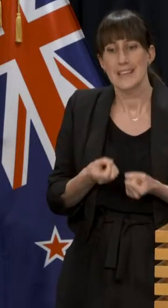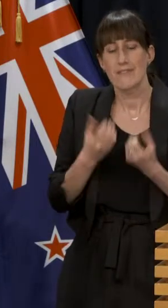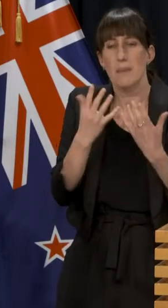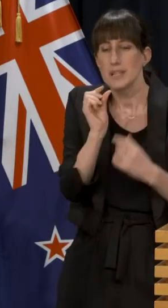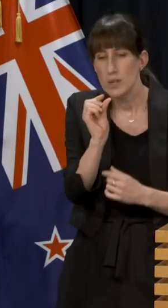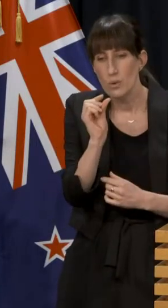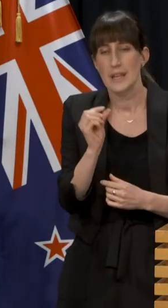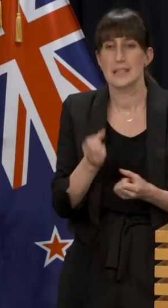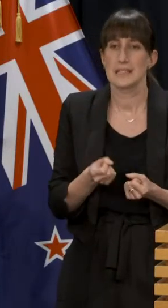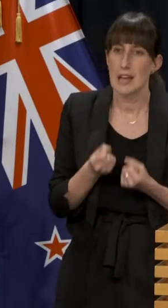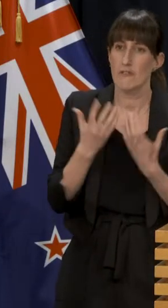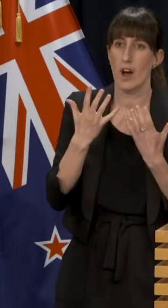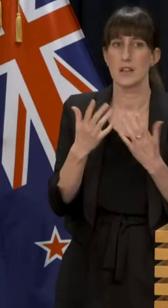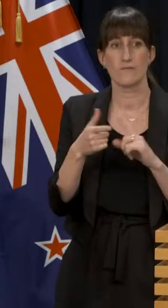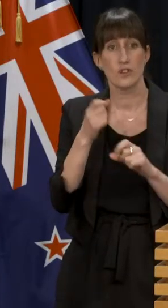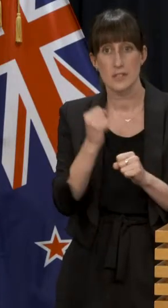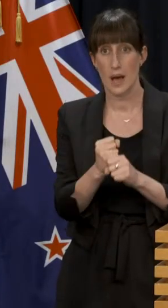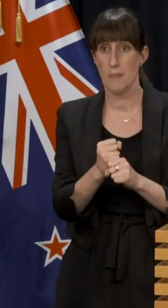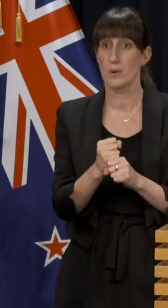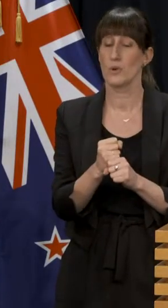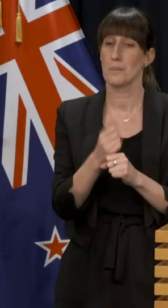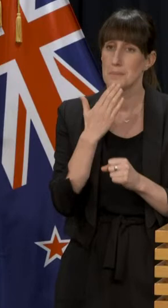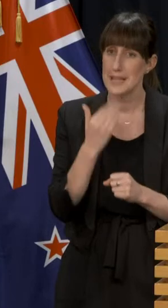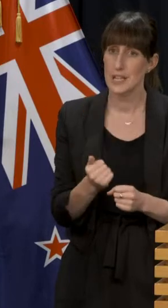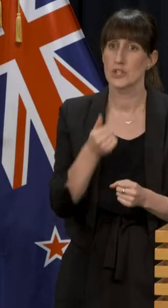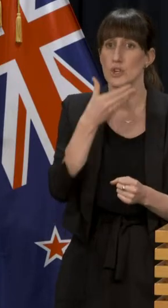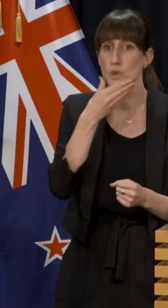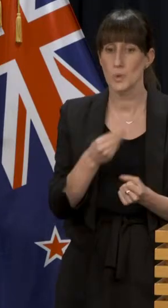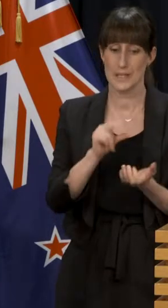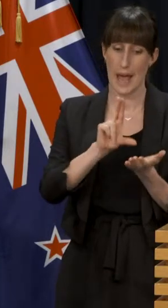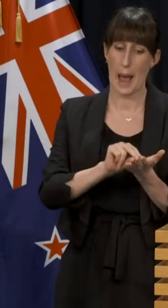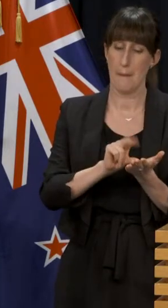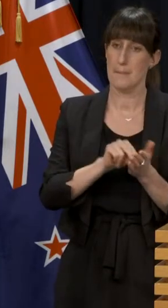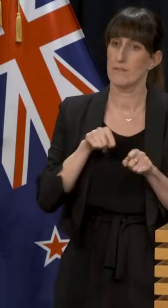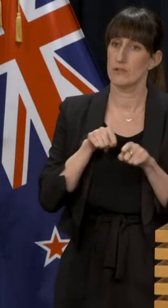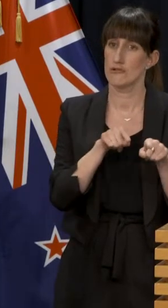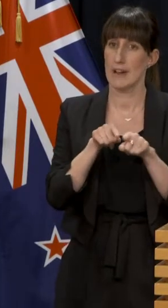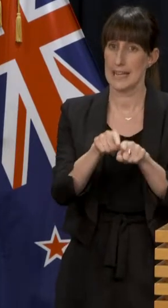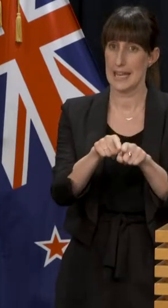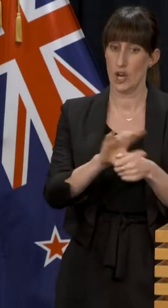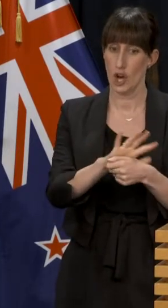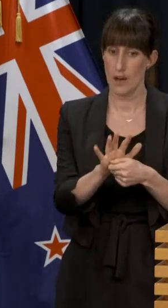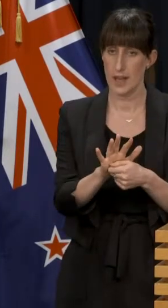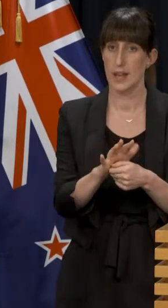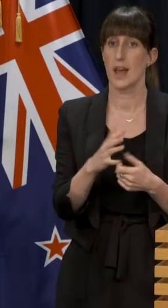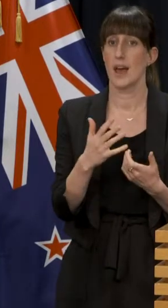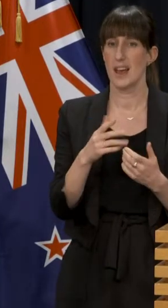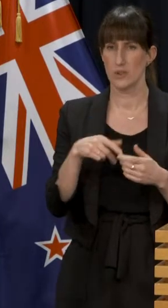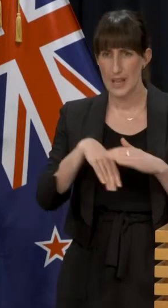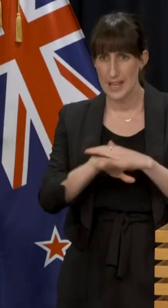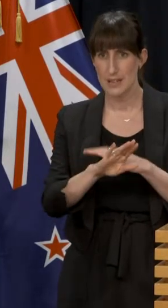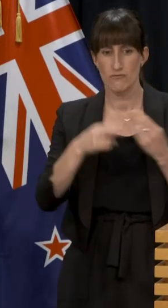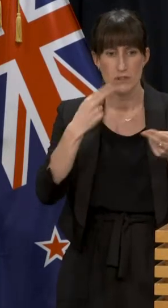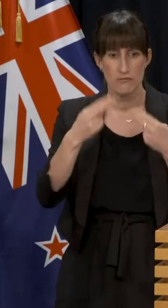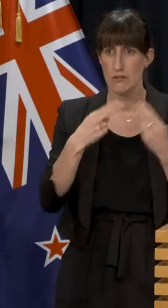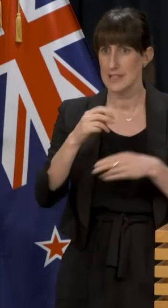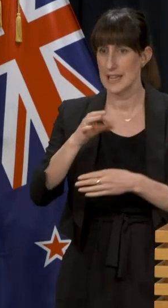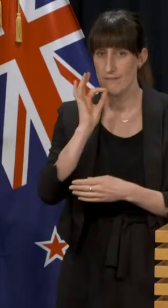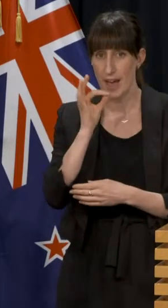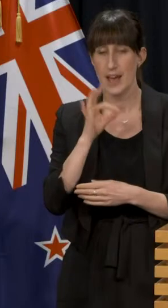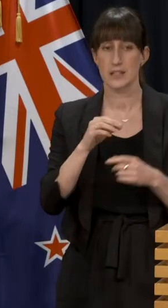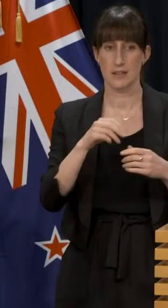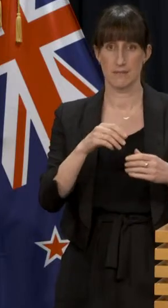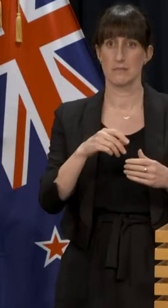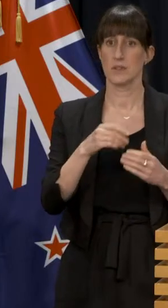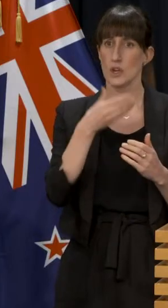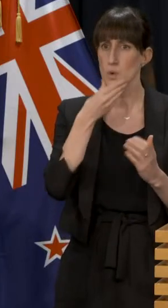For example, downloading and using the COVID Tracer app and taking the test if the test is offered.